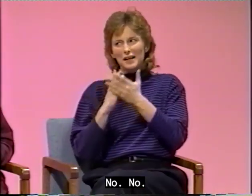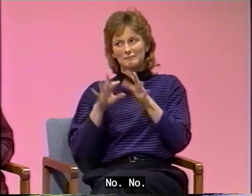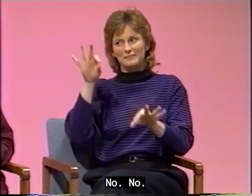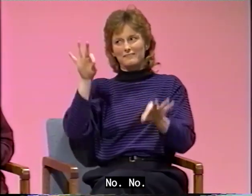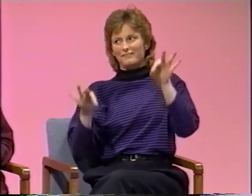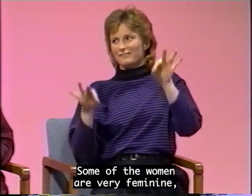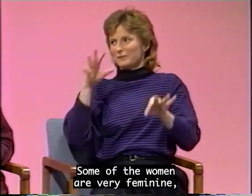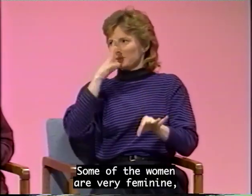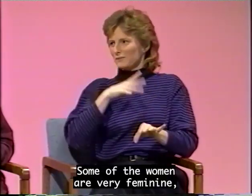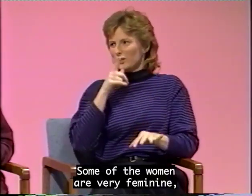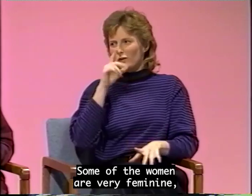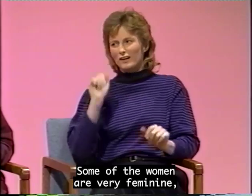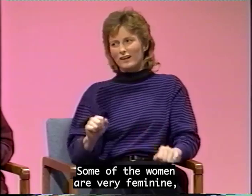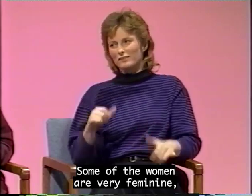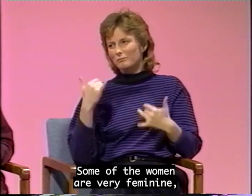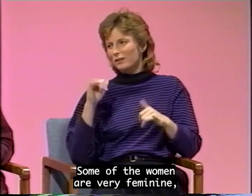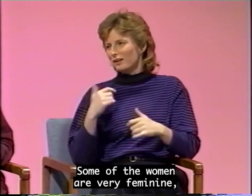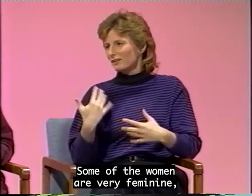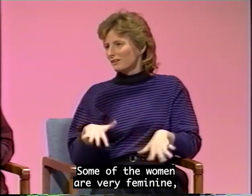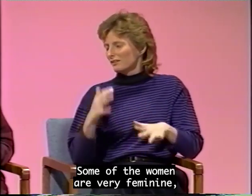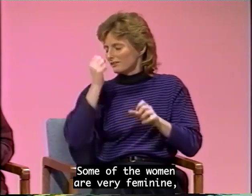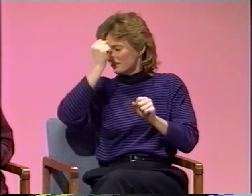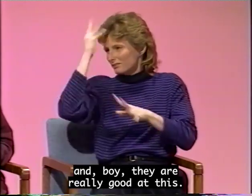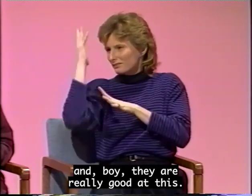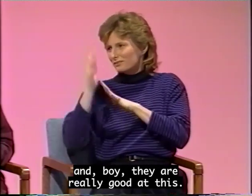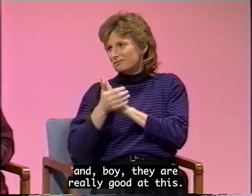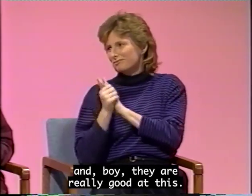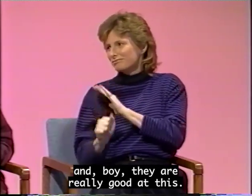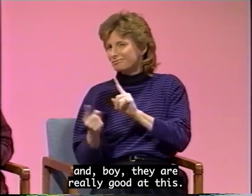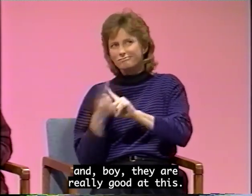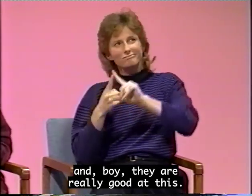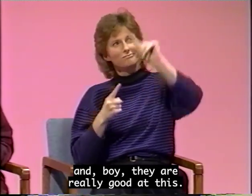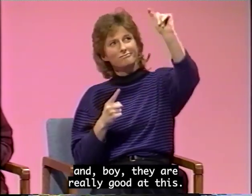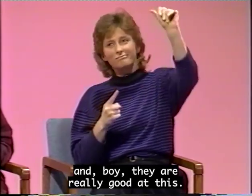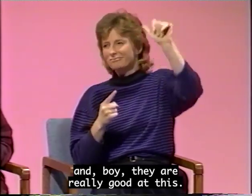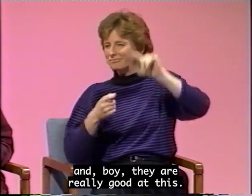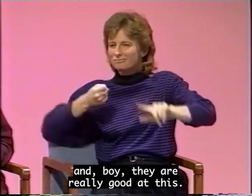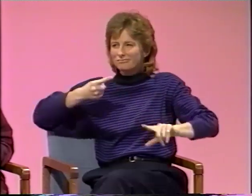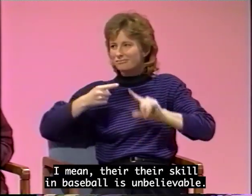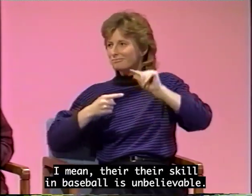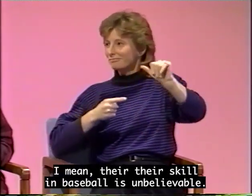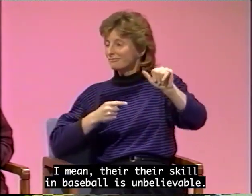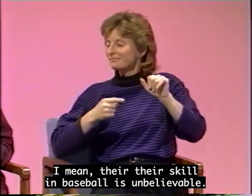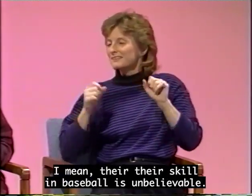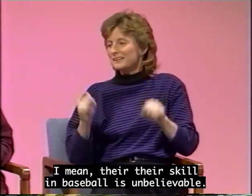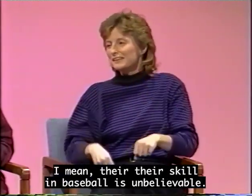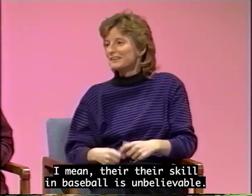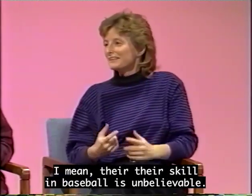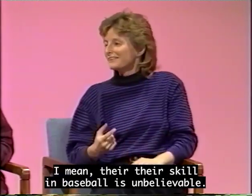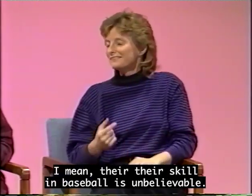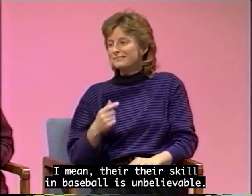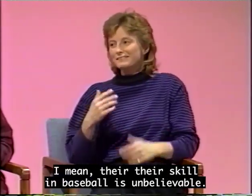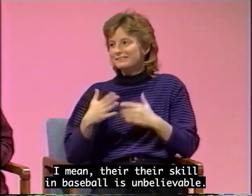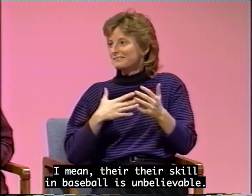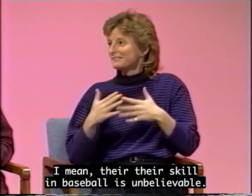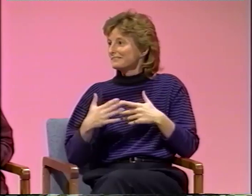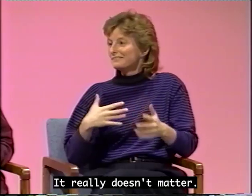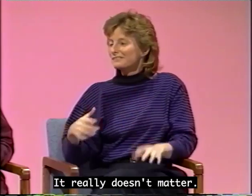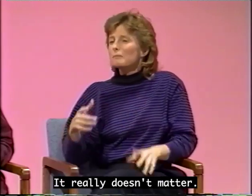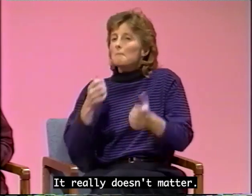No. Some of the women are very feminine, and boy, they are really good at this. I mean, their skill in baseball is unbelievable. It really